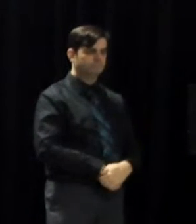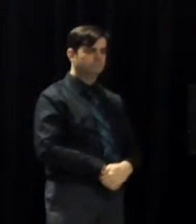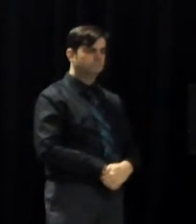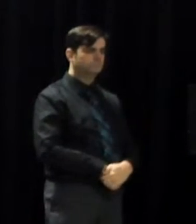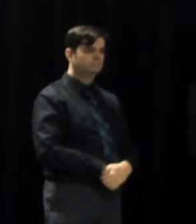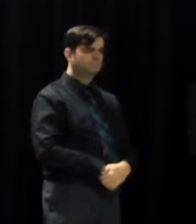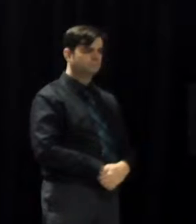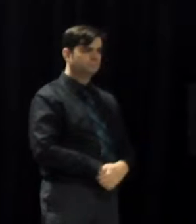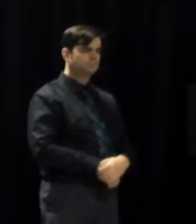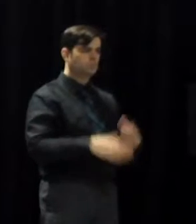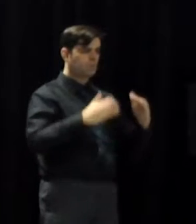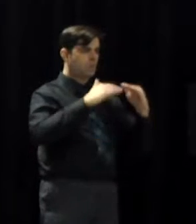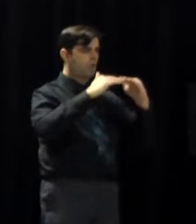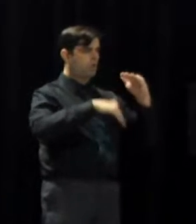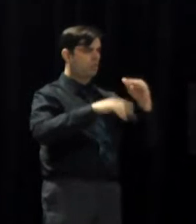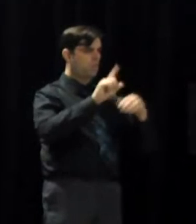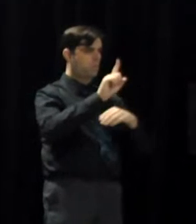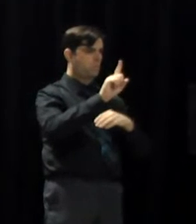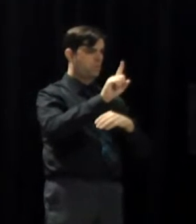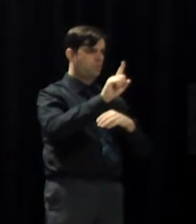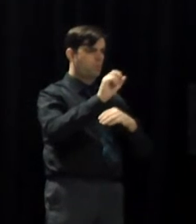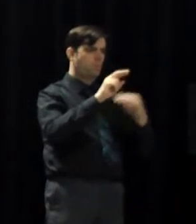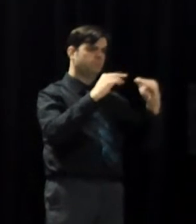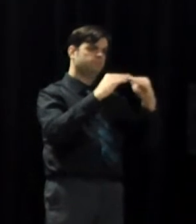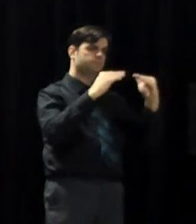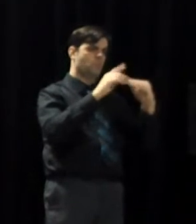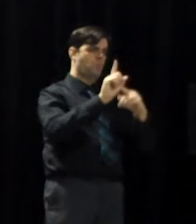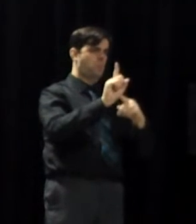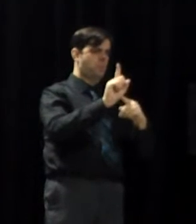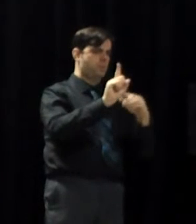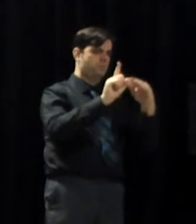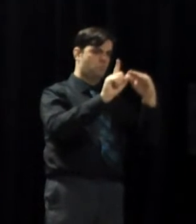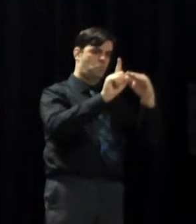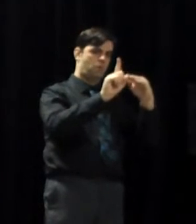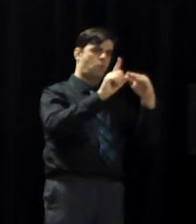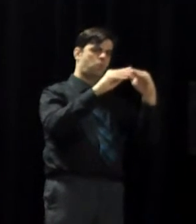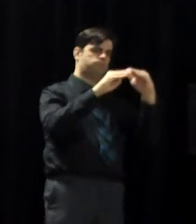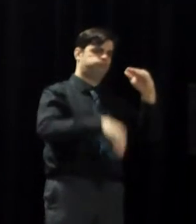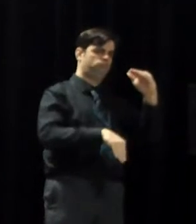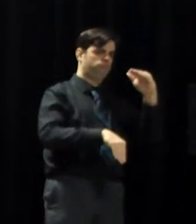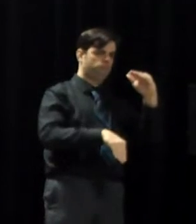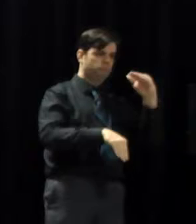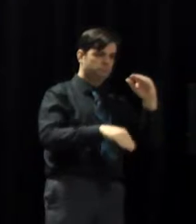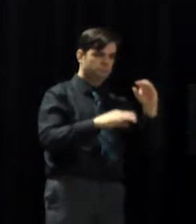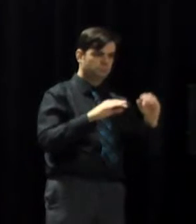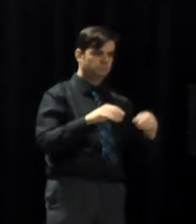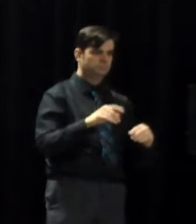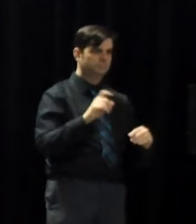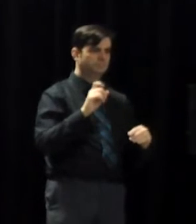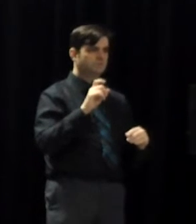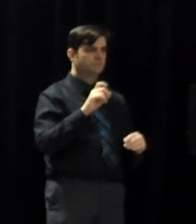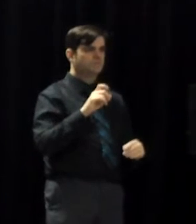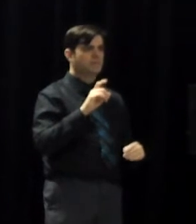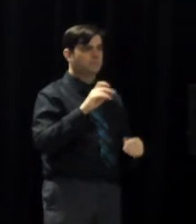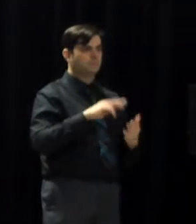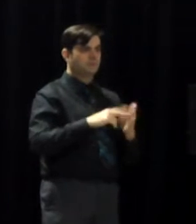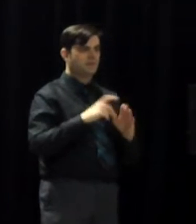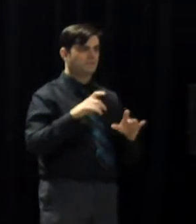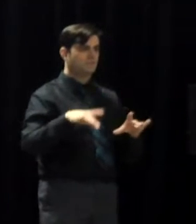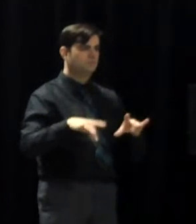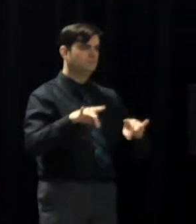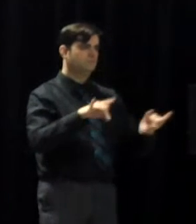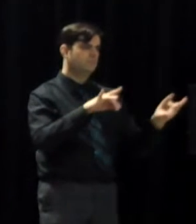1, you need to find the virus, and that's our strategy, is to find it. And that's